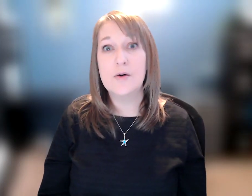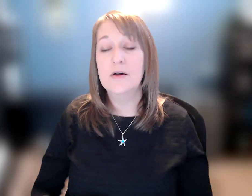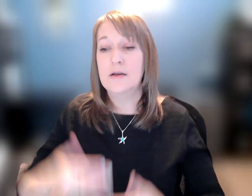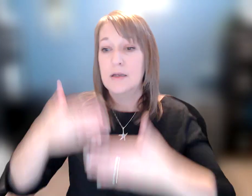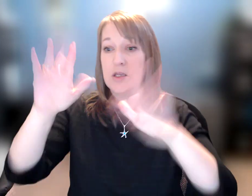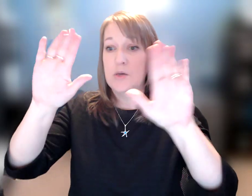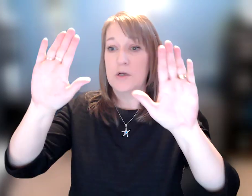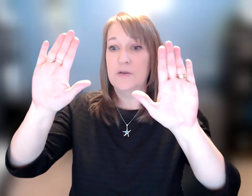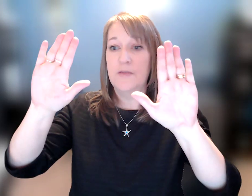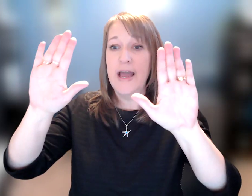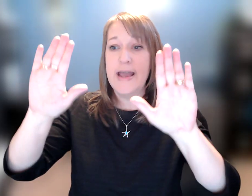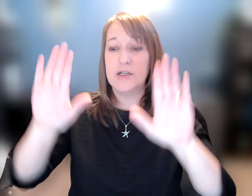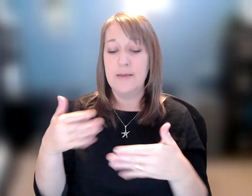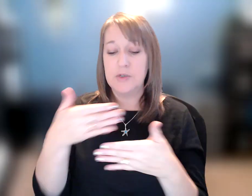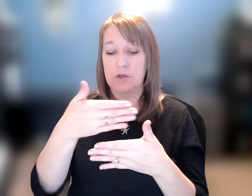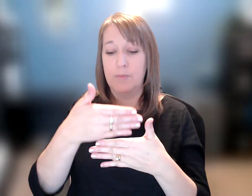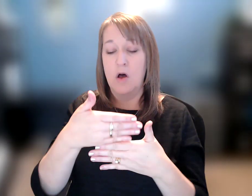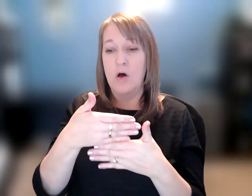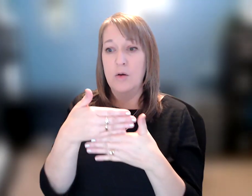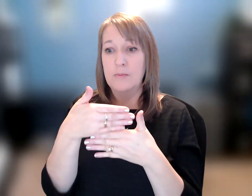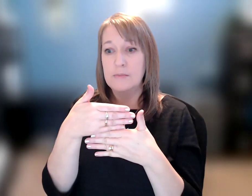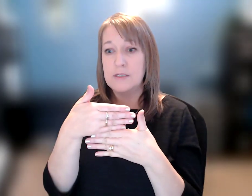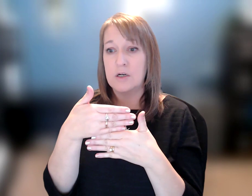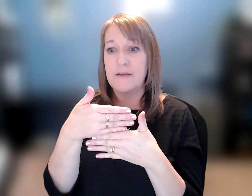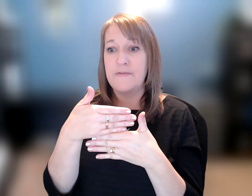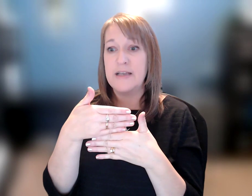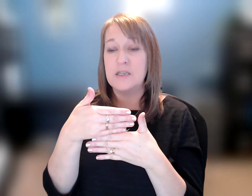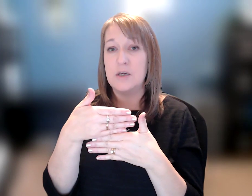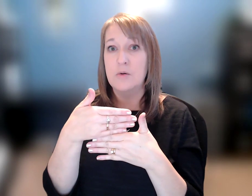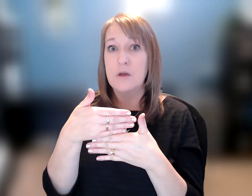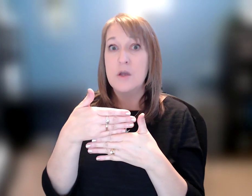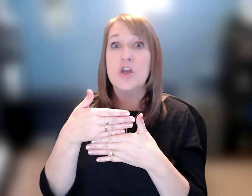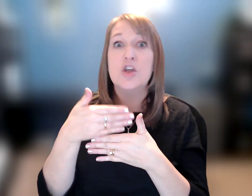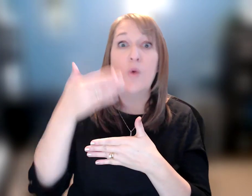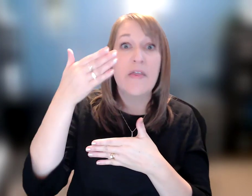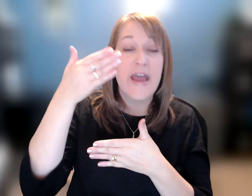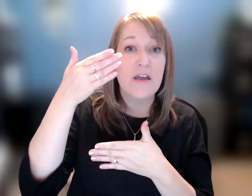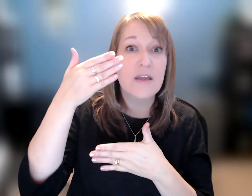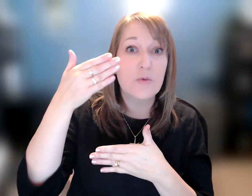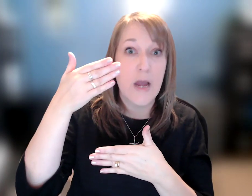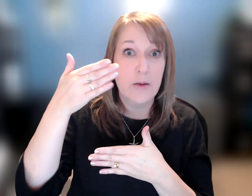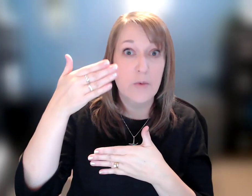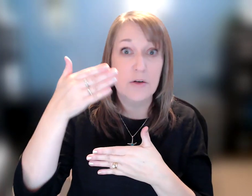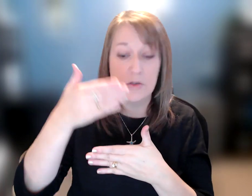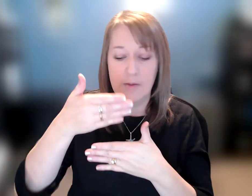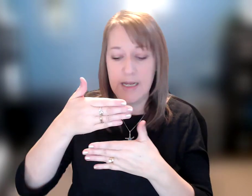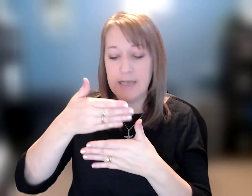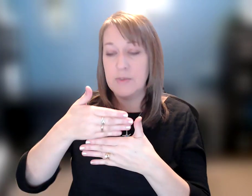Window, you want two flat hand shapes. Your palms are going to face you. You want the hand that you write with, your dominant hand, to be